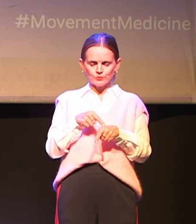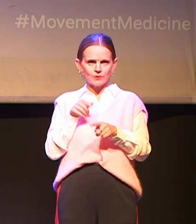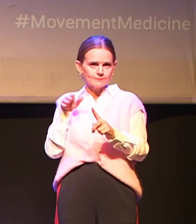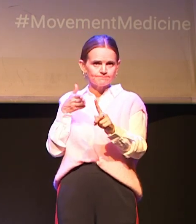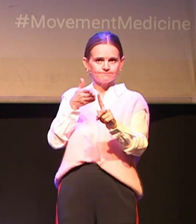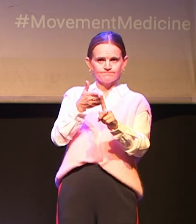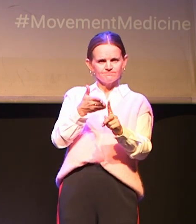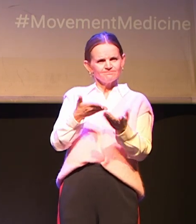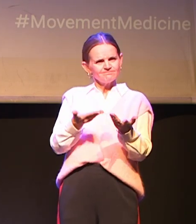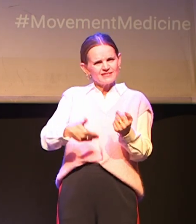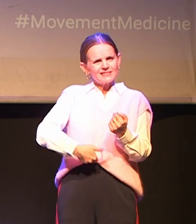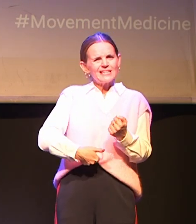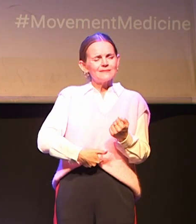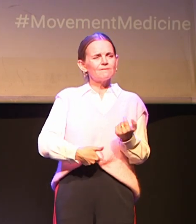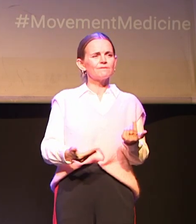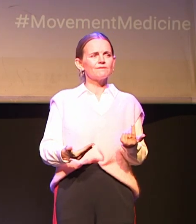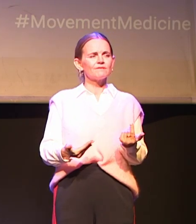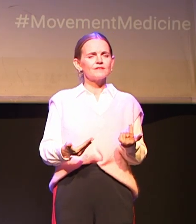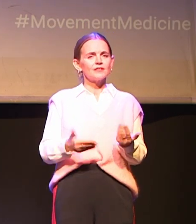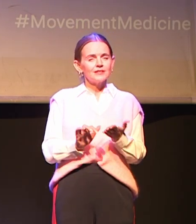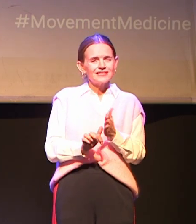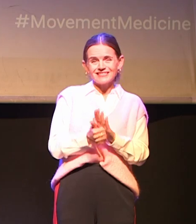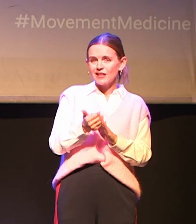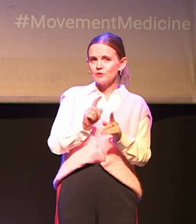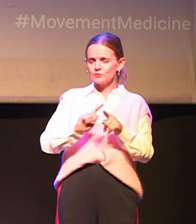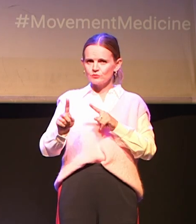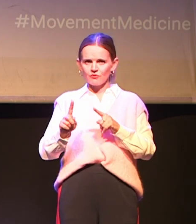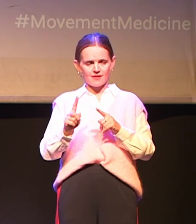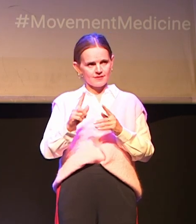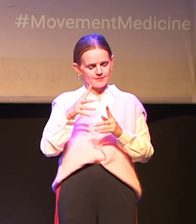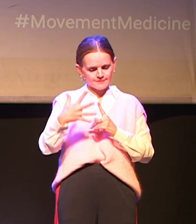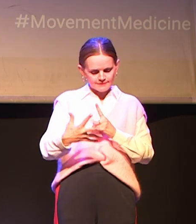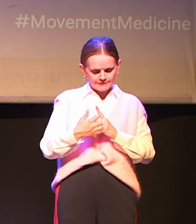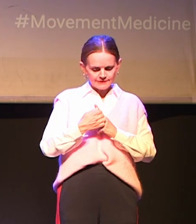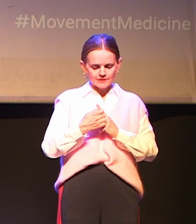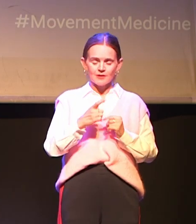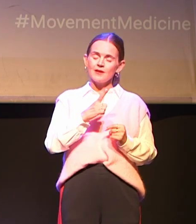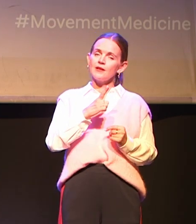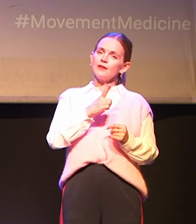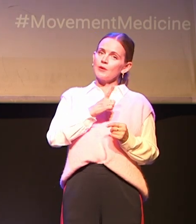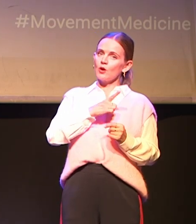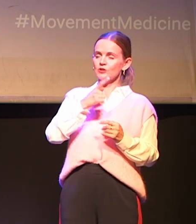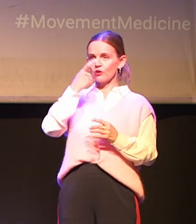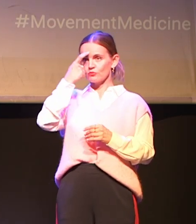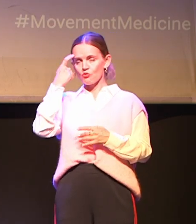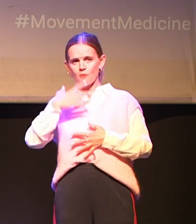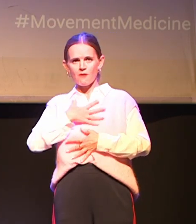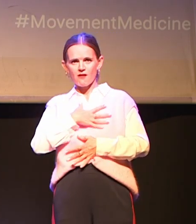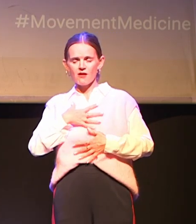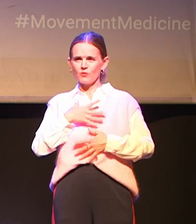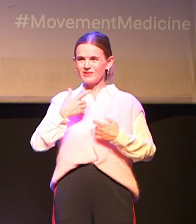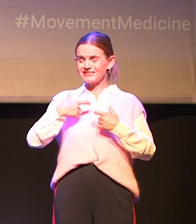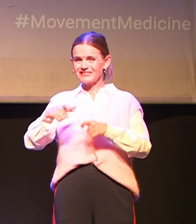do that uncovering, because we're still with our trauma, with our stress responses, moving from the shape of trauma and